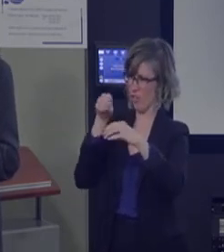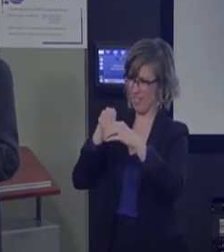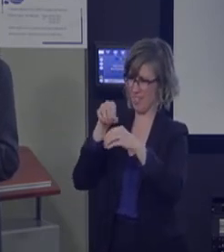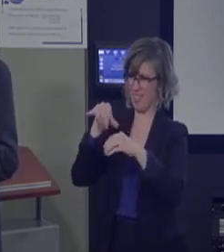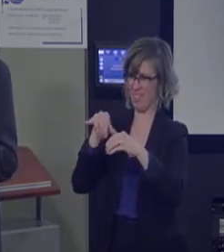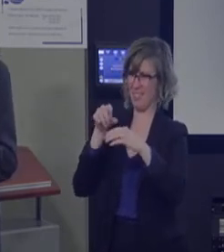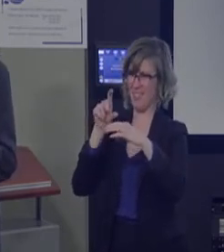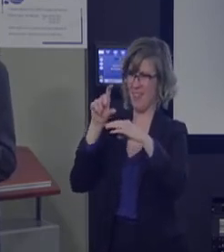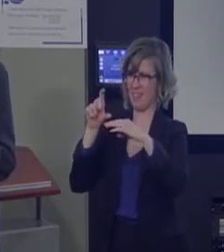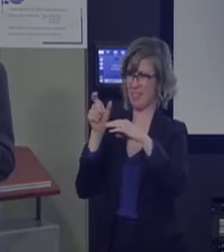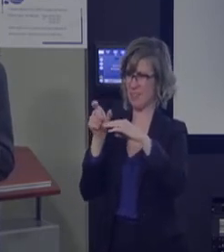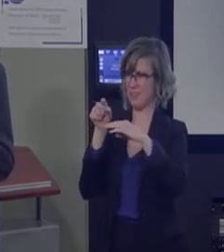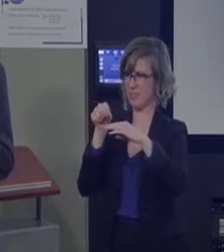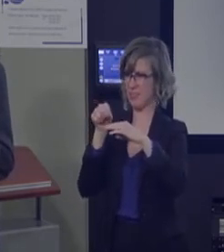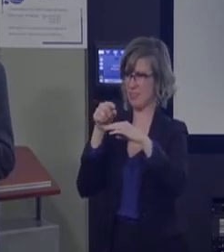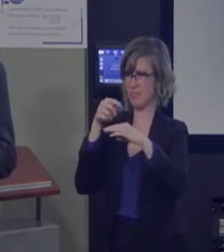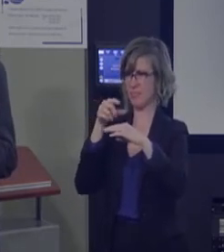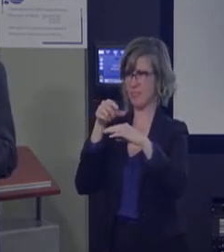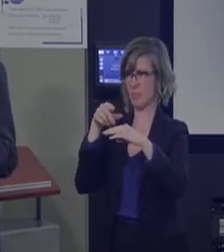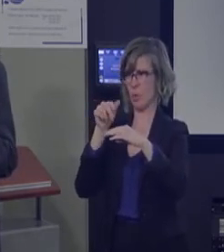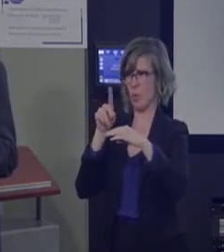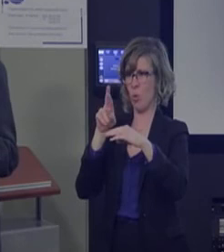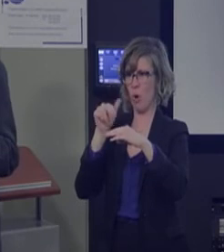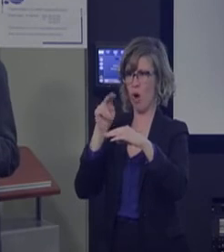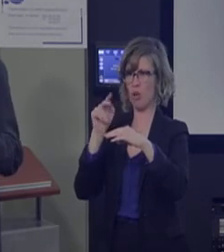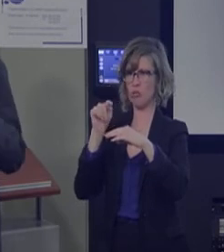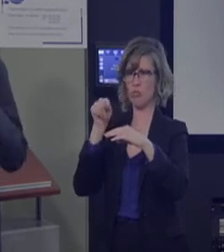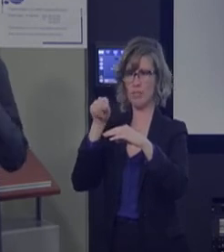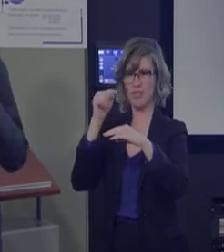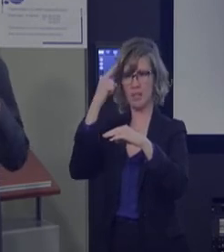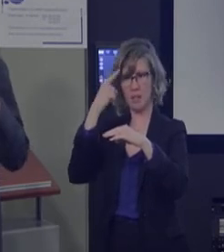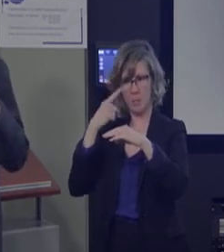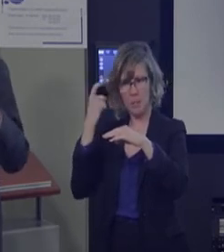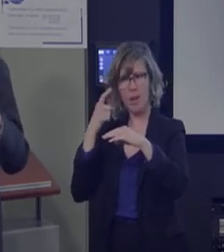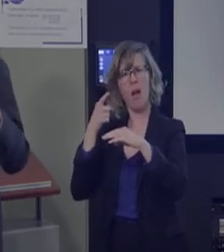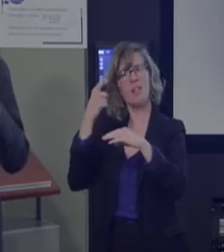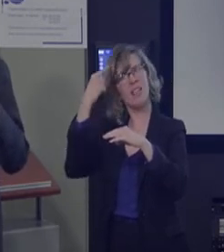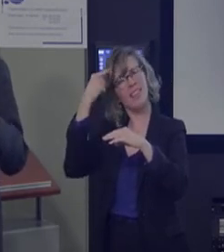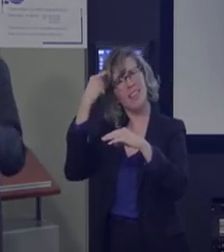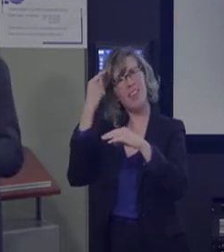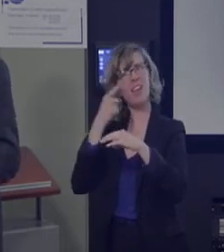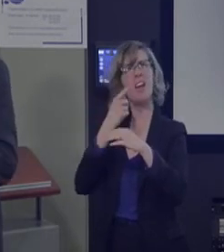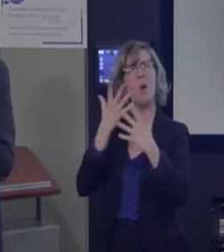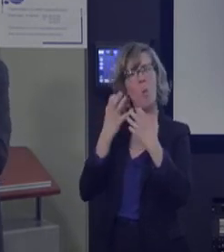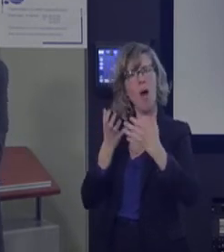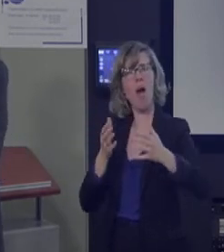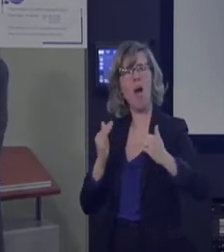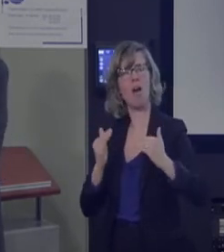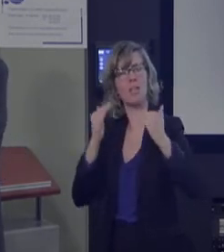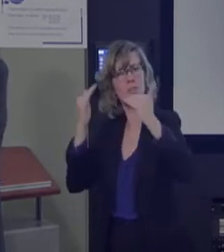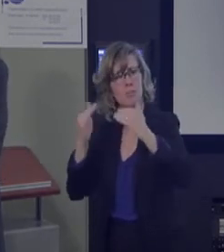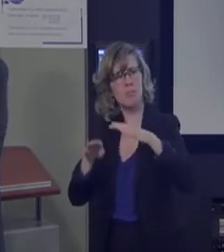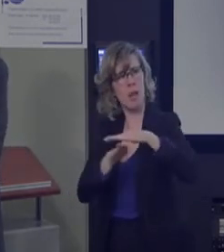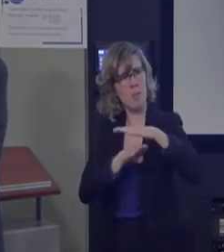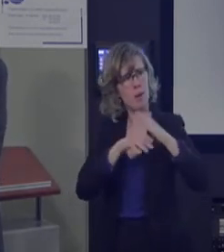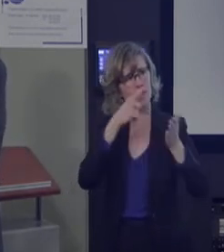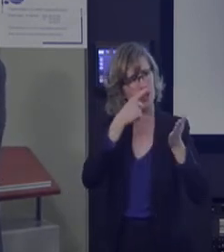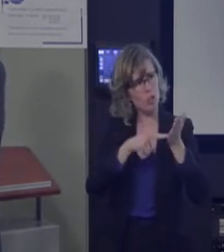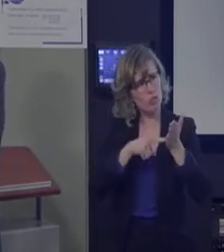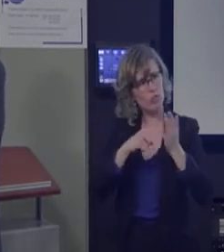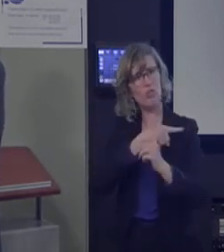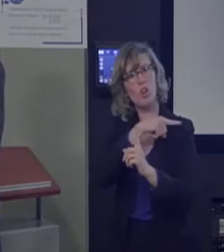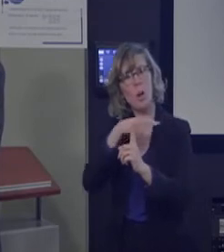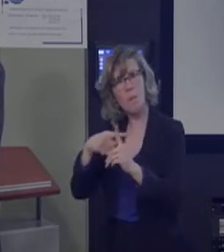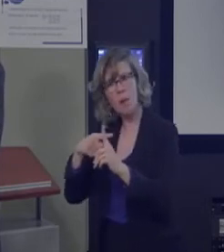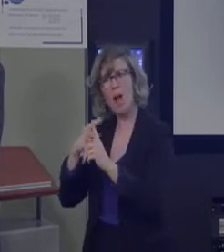quadrant because of the emphasis on both advancing basic research and basic knowledge and having an impact,